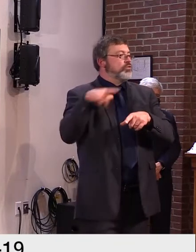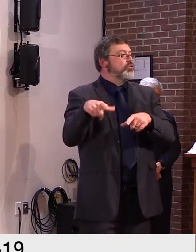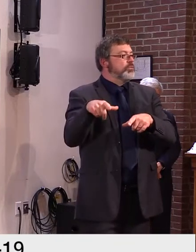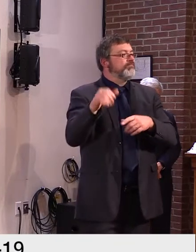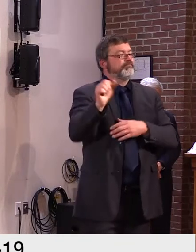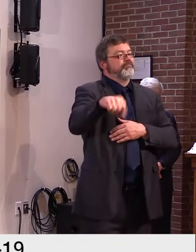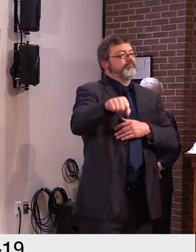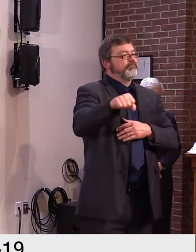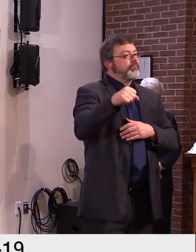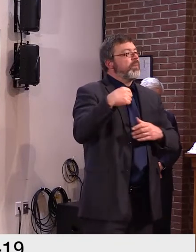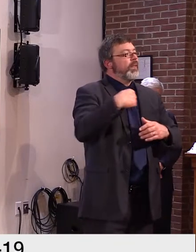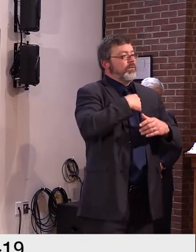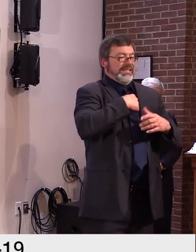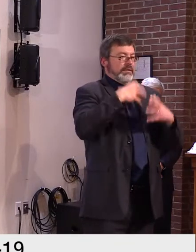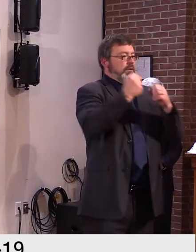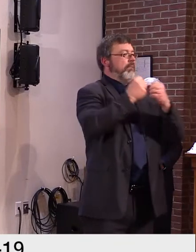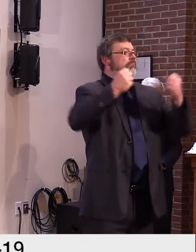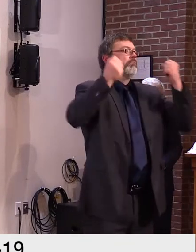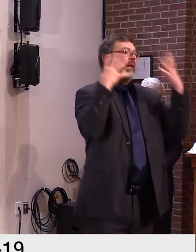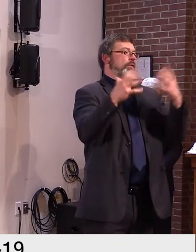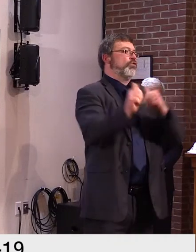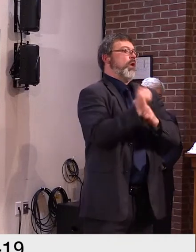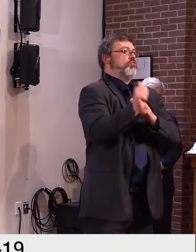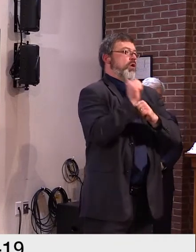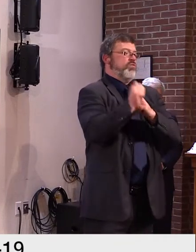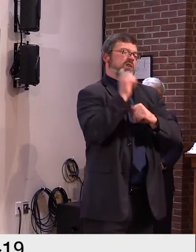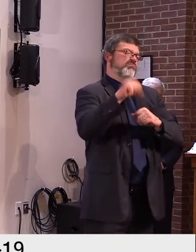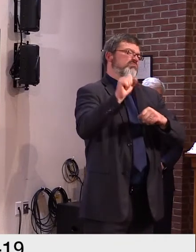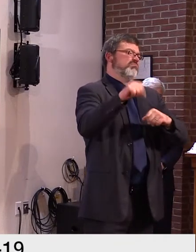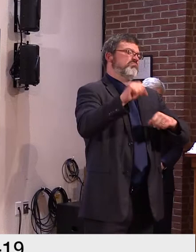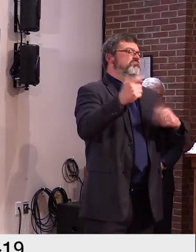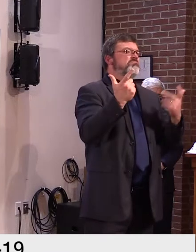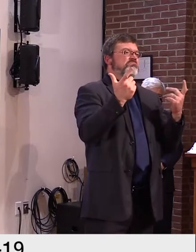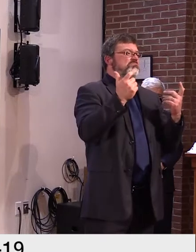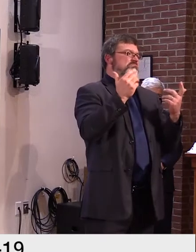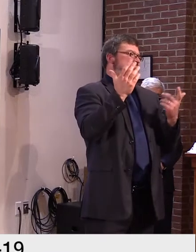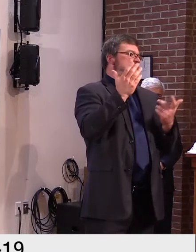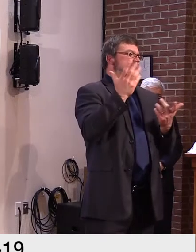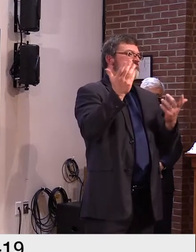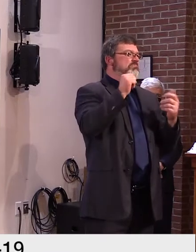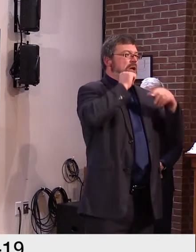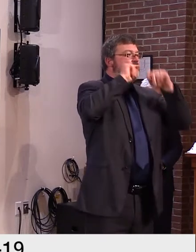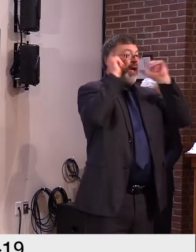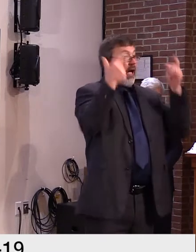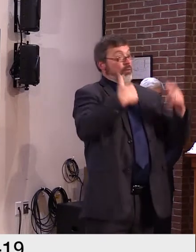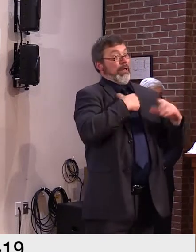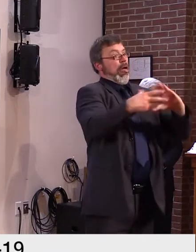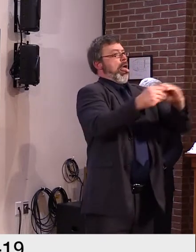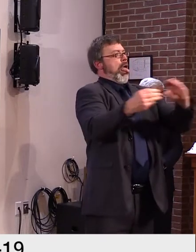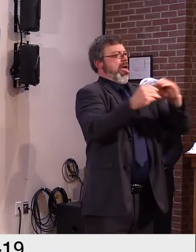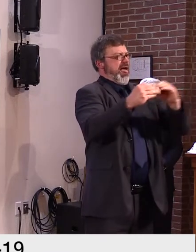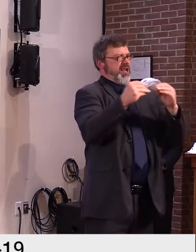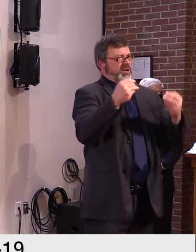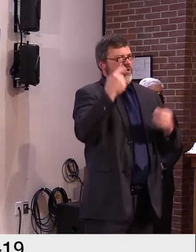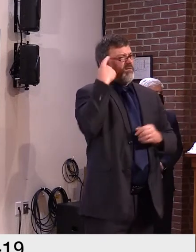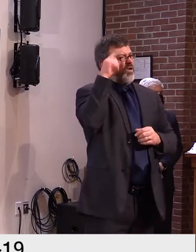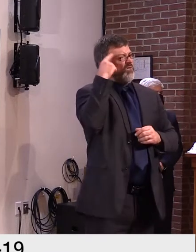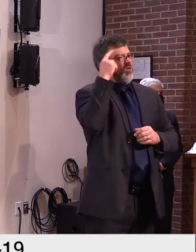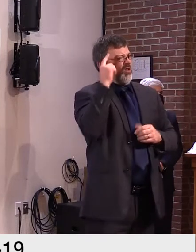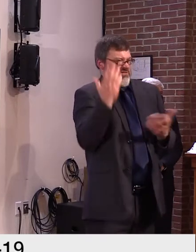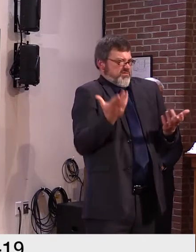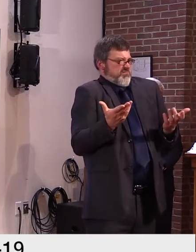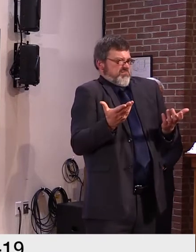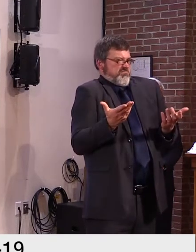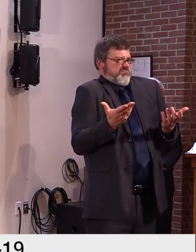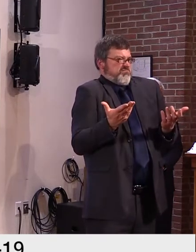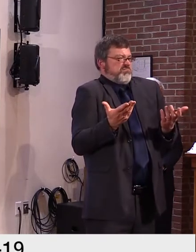to elected and appointed officials. We don't discuss the details of those threats or the threat posture. I'm not familiar